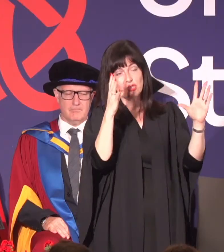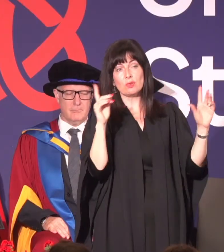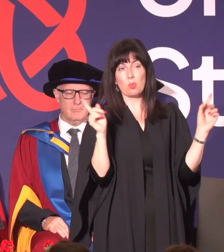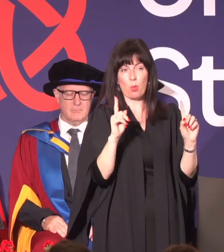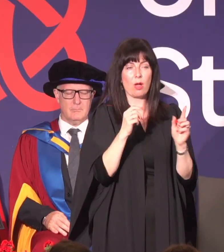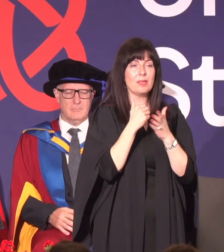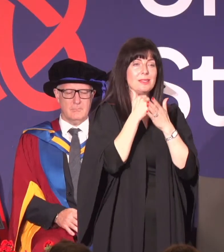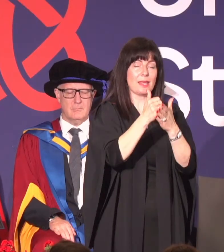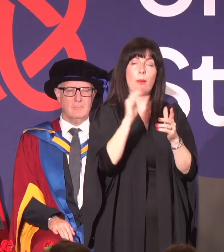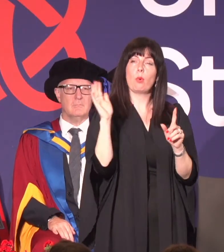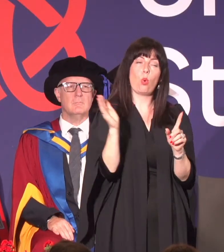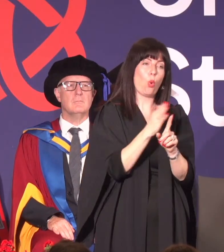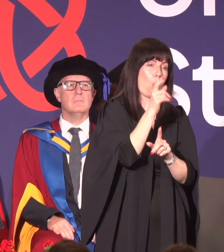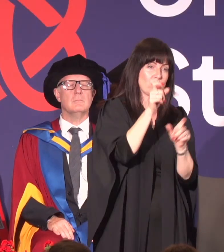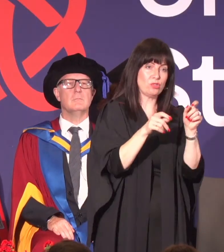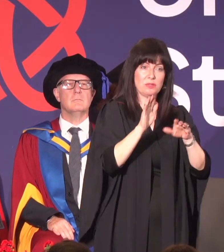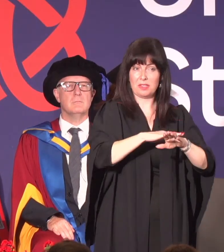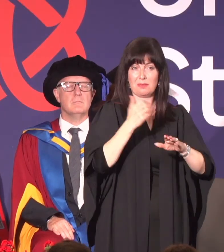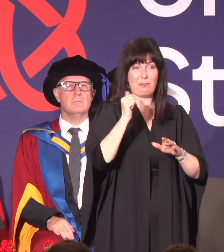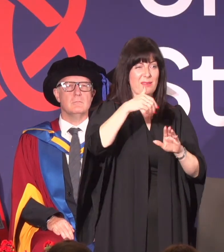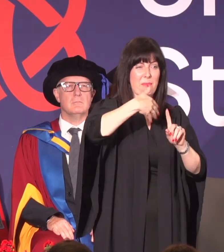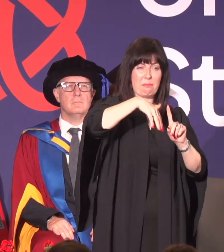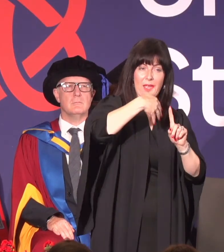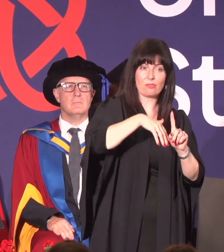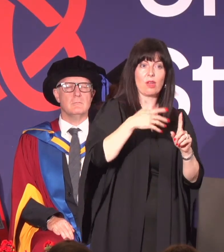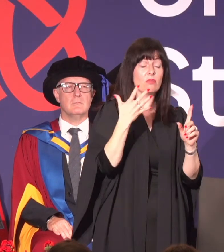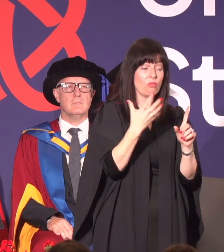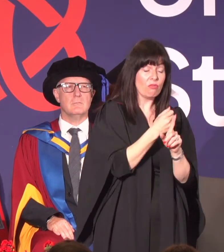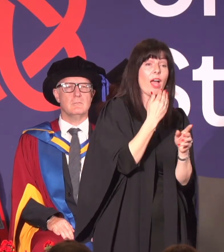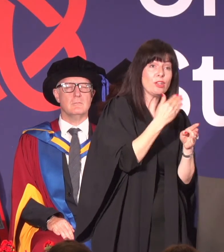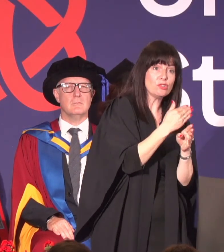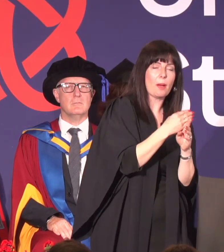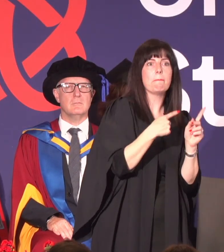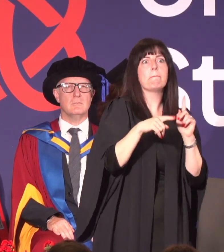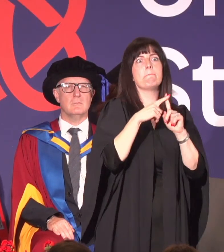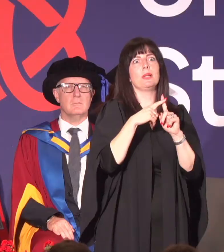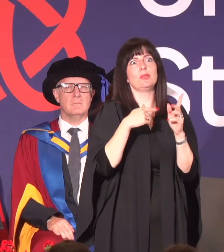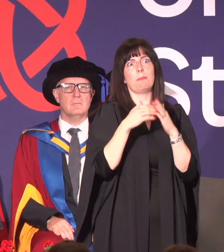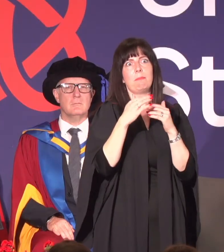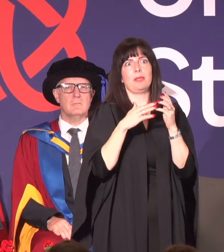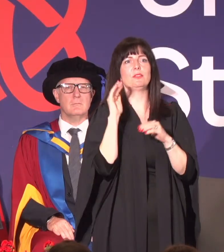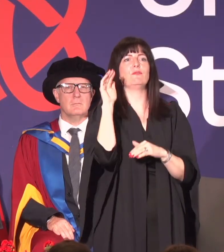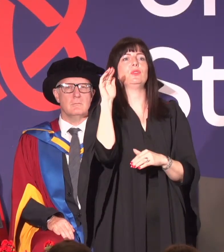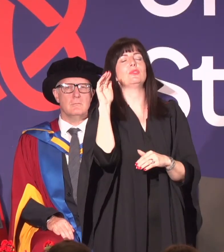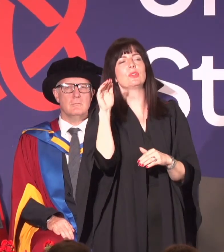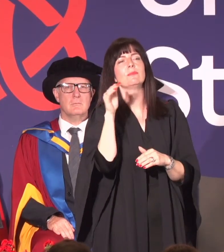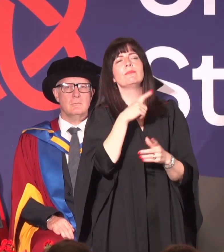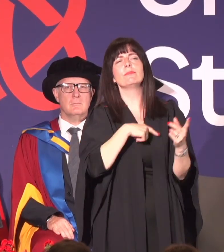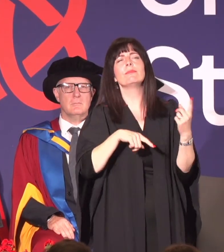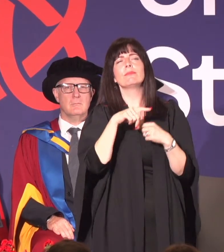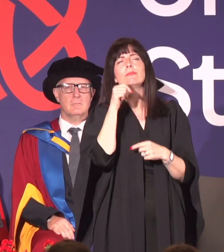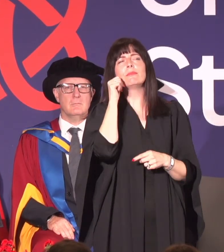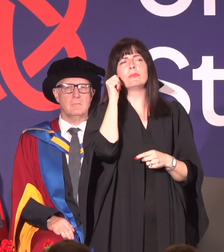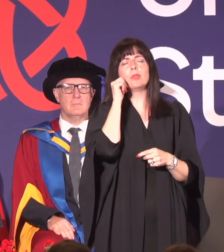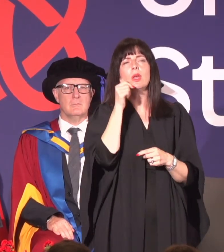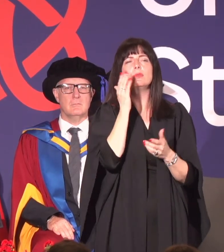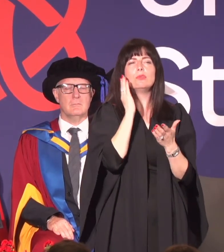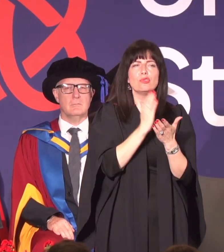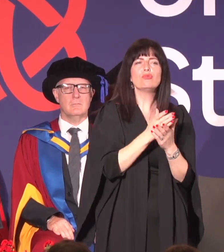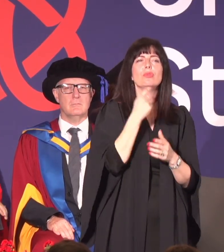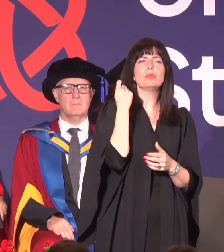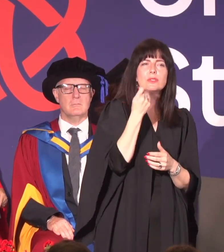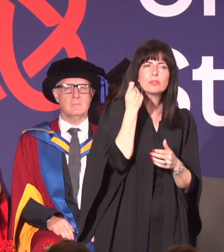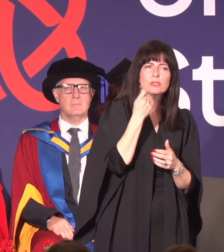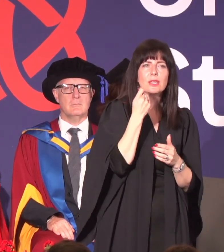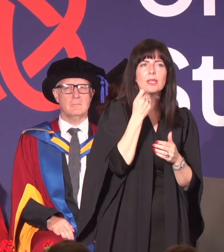student, regardless of background, not just to find a job, but build a future. We know that true success